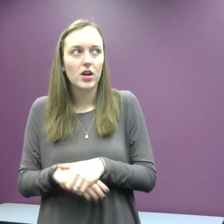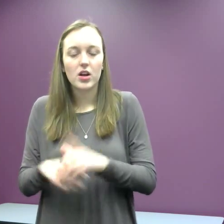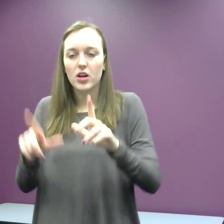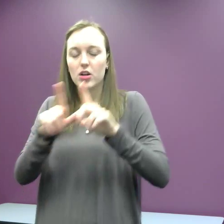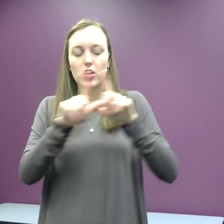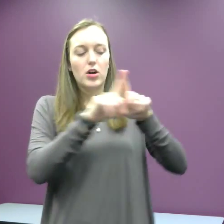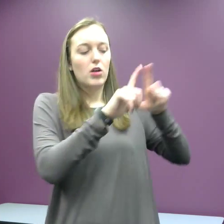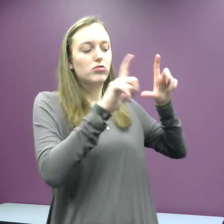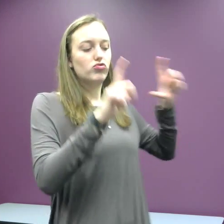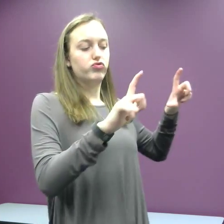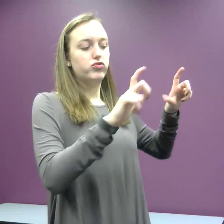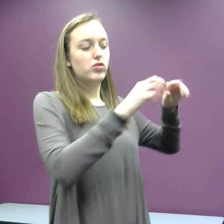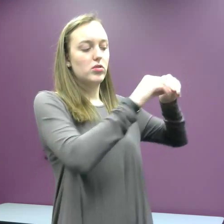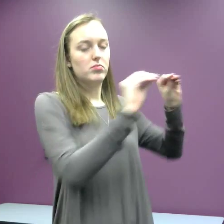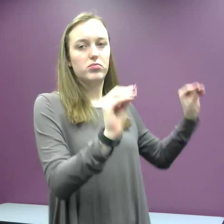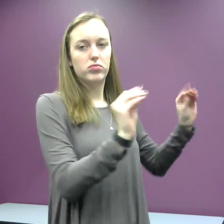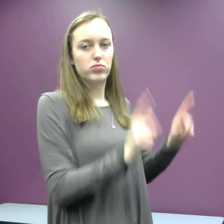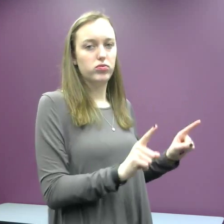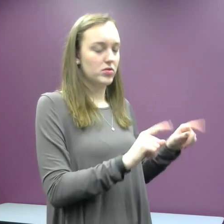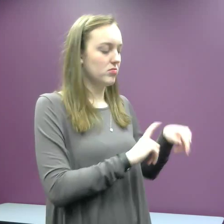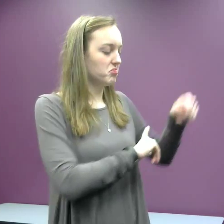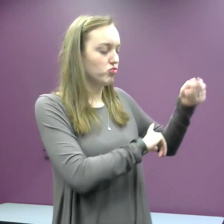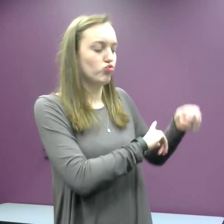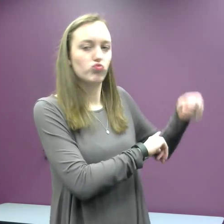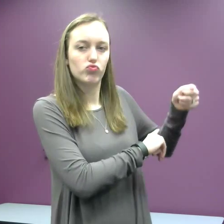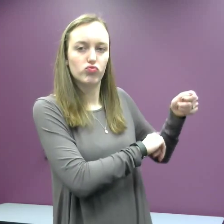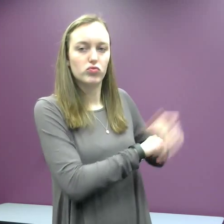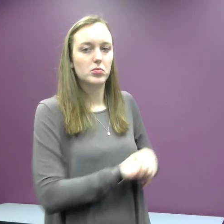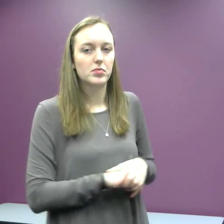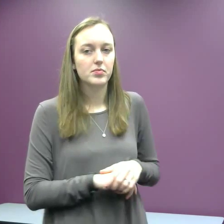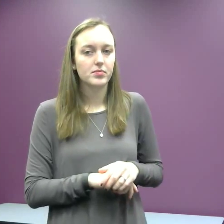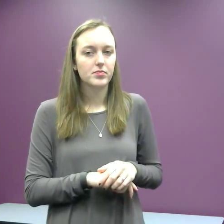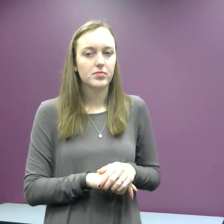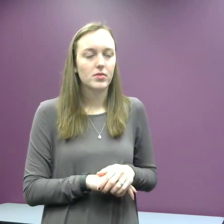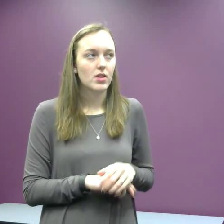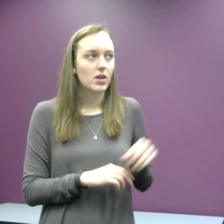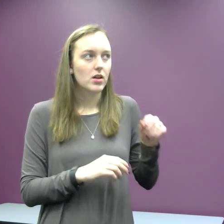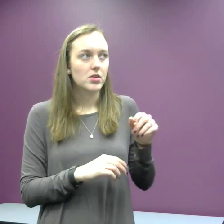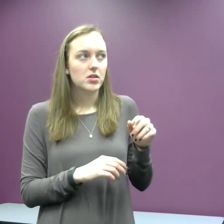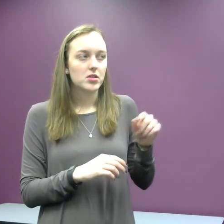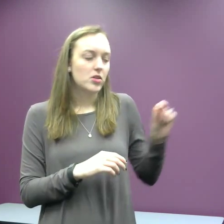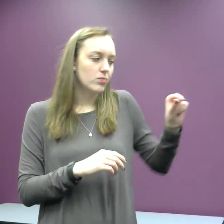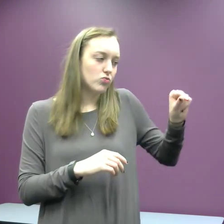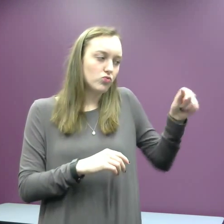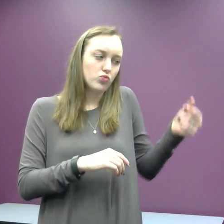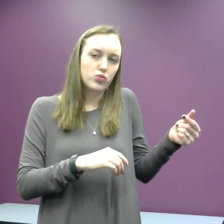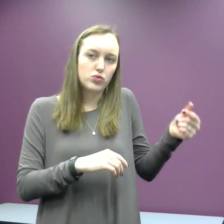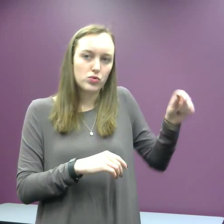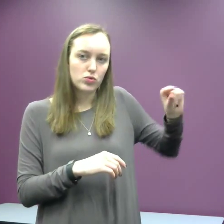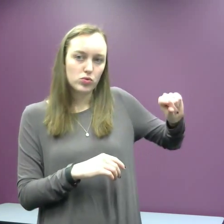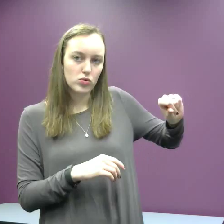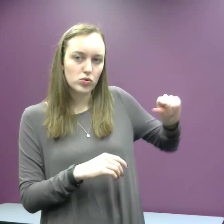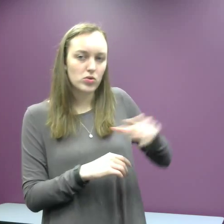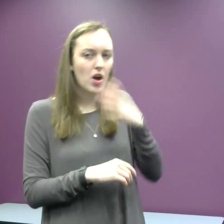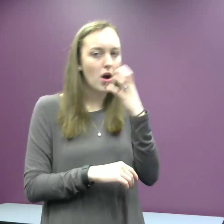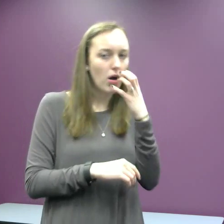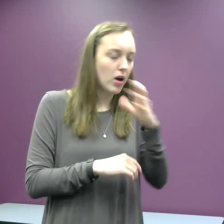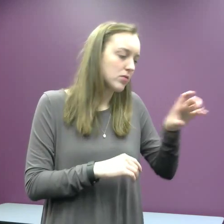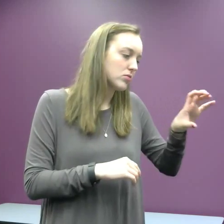side. It's a switch on the side, and there's also a dial there which can turn the heat either up or down, but you should be